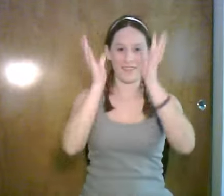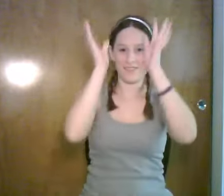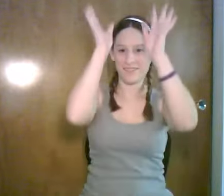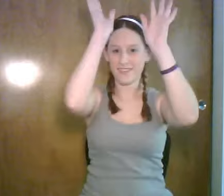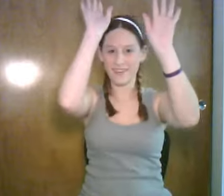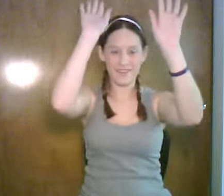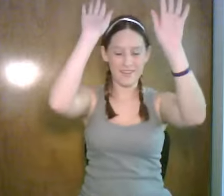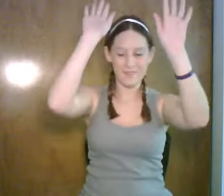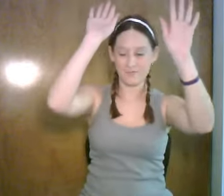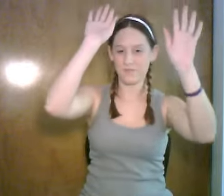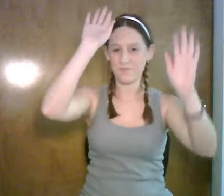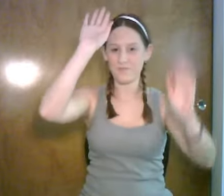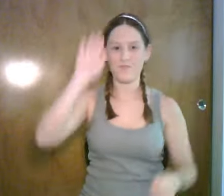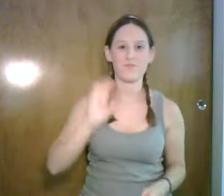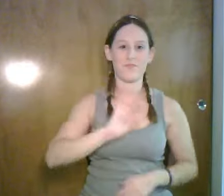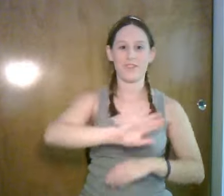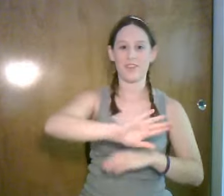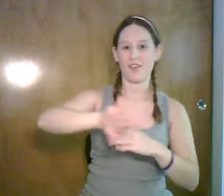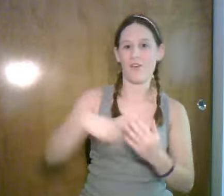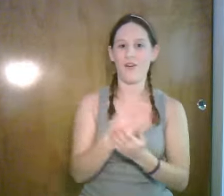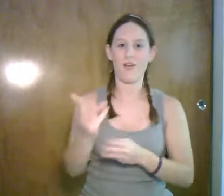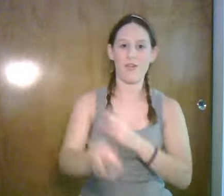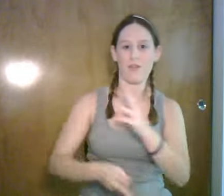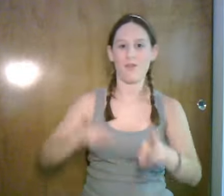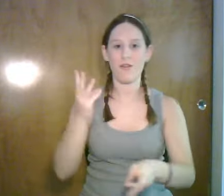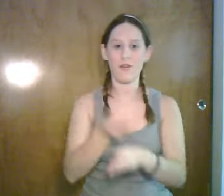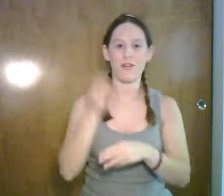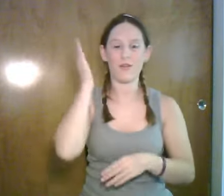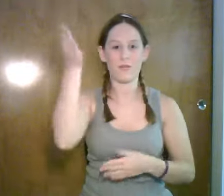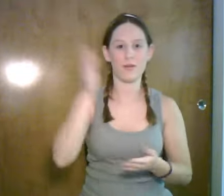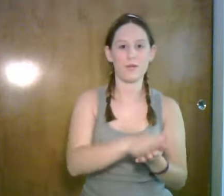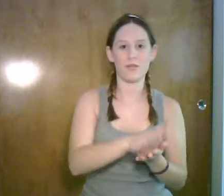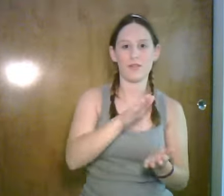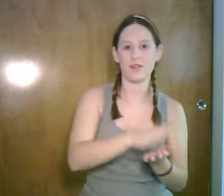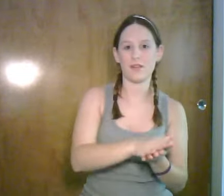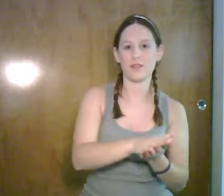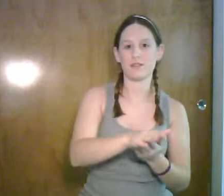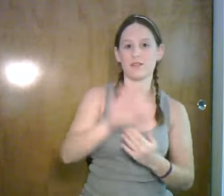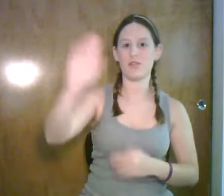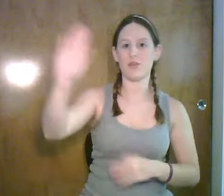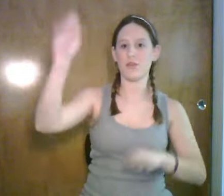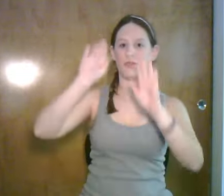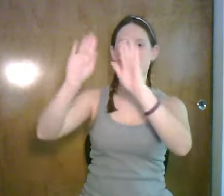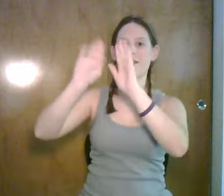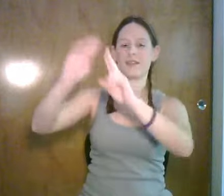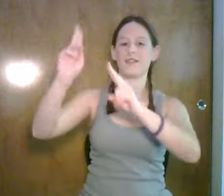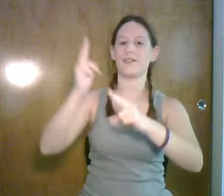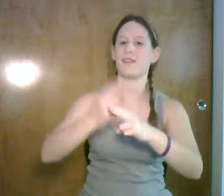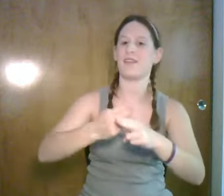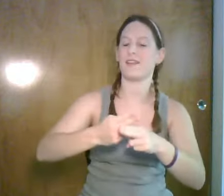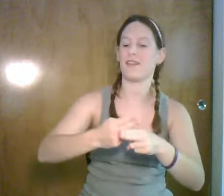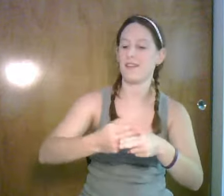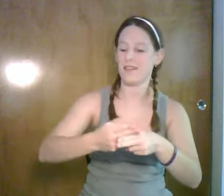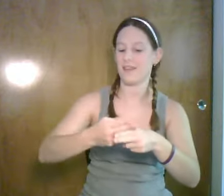lifted up And all the world will praise your great name